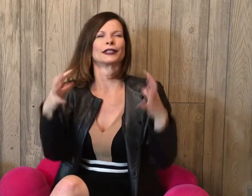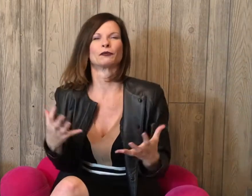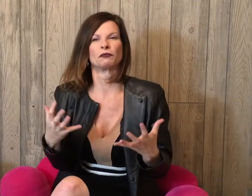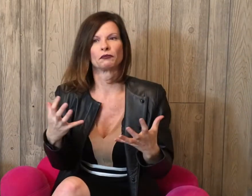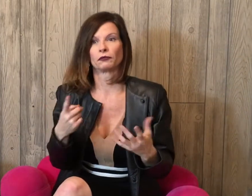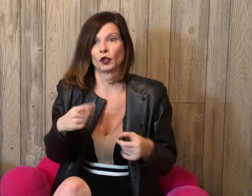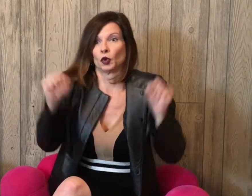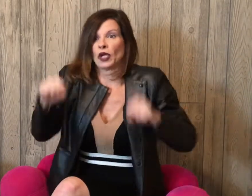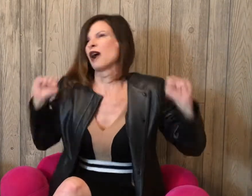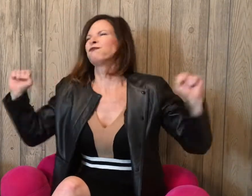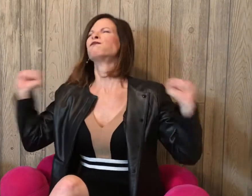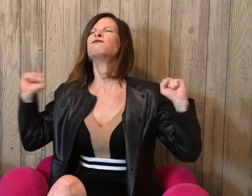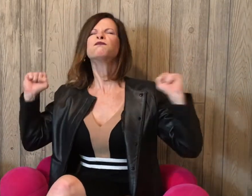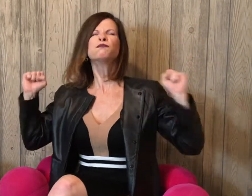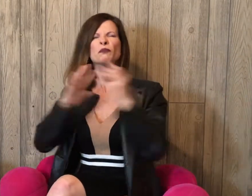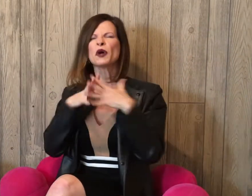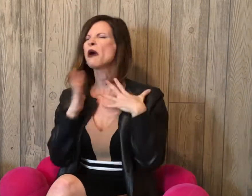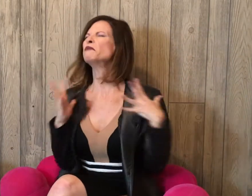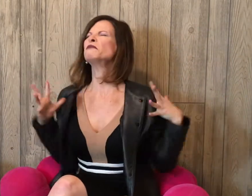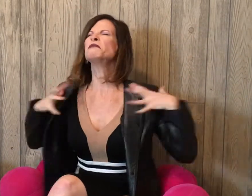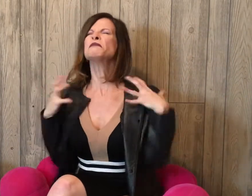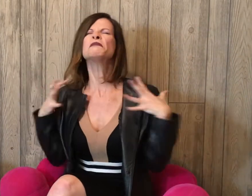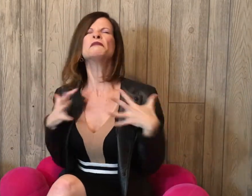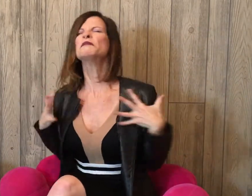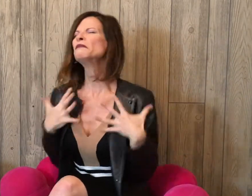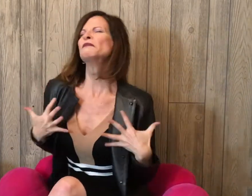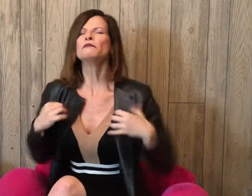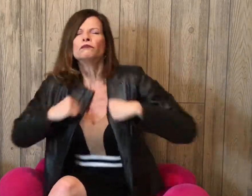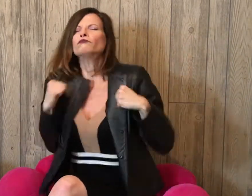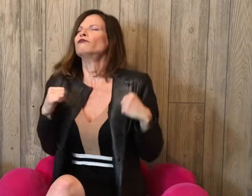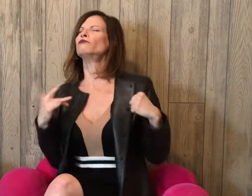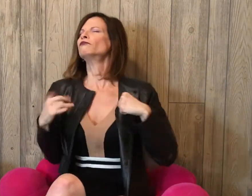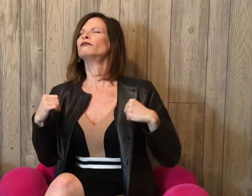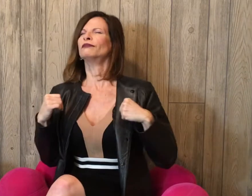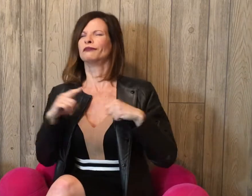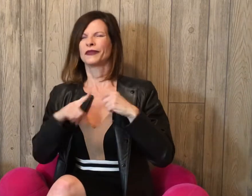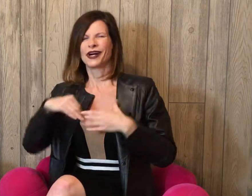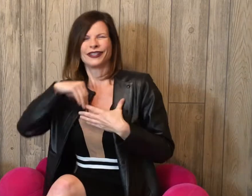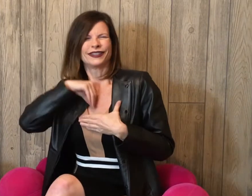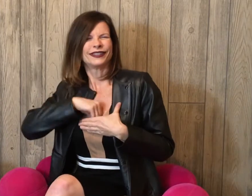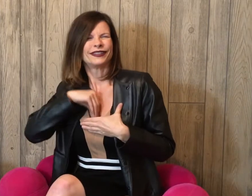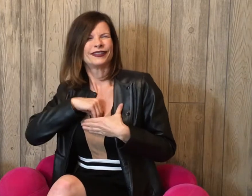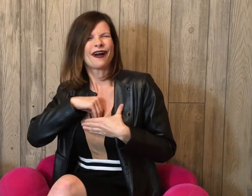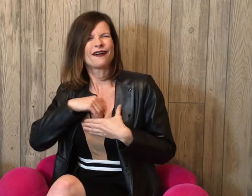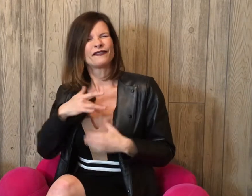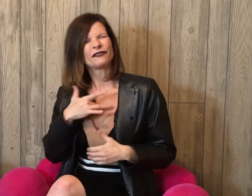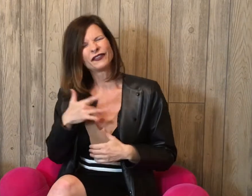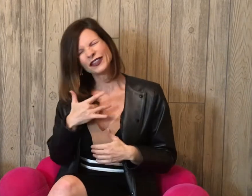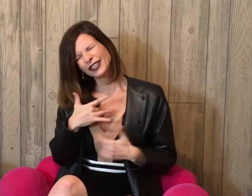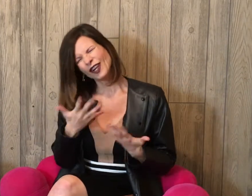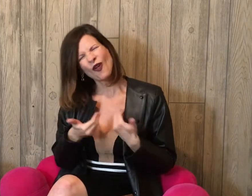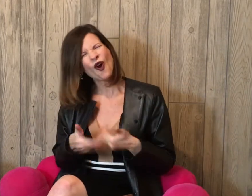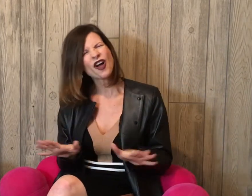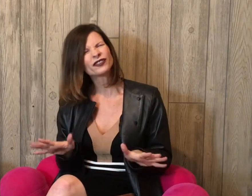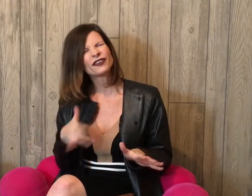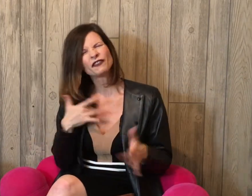need to be in tune in order to be whole. You can't work out excessively and get ripped, but on the inside feel lost